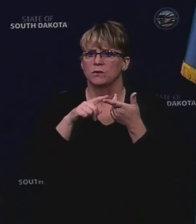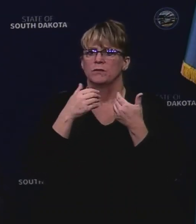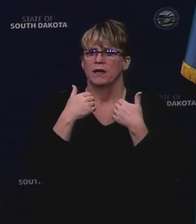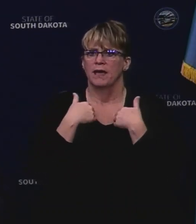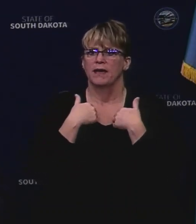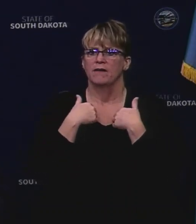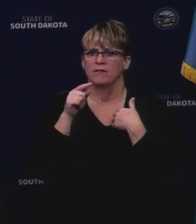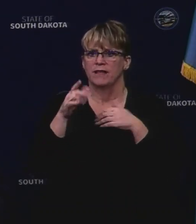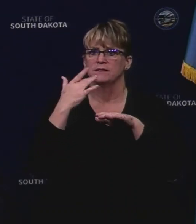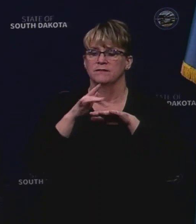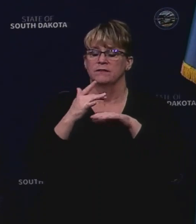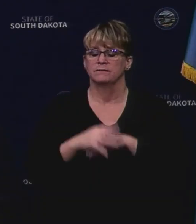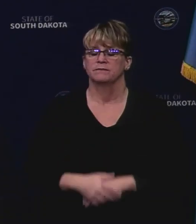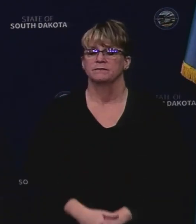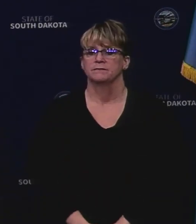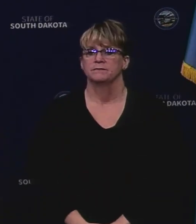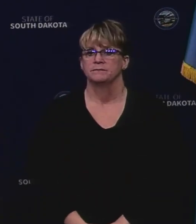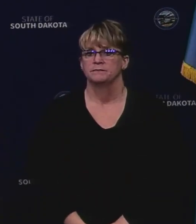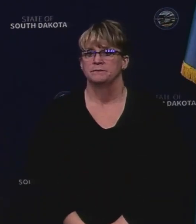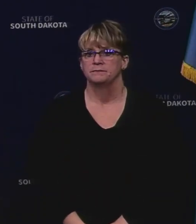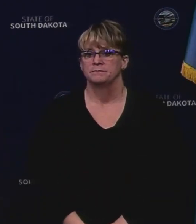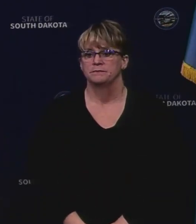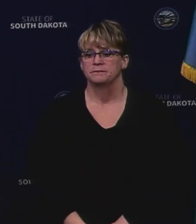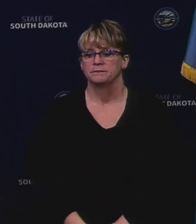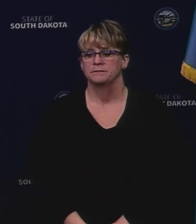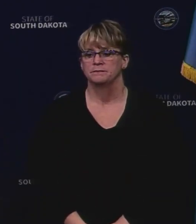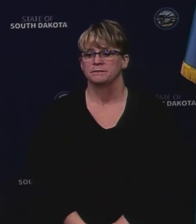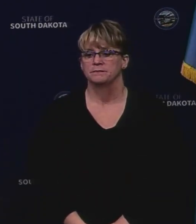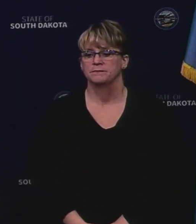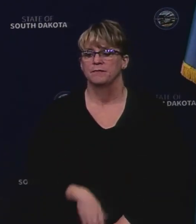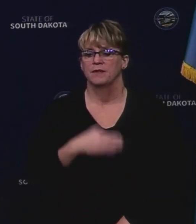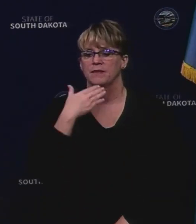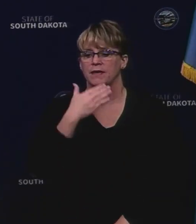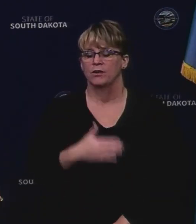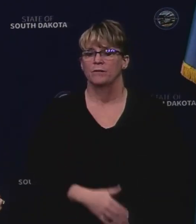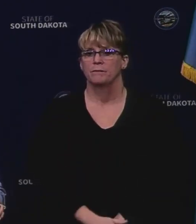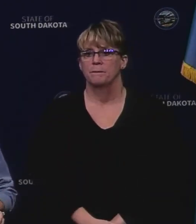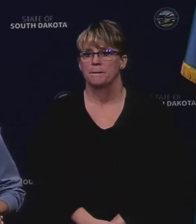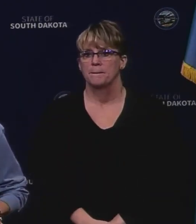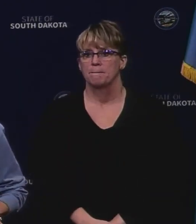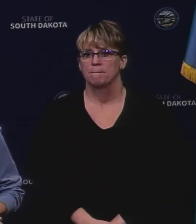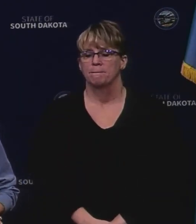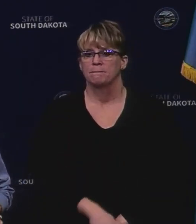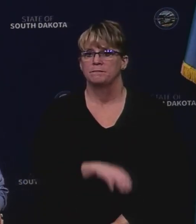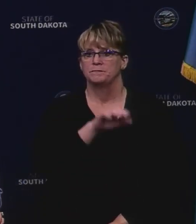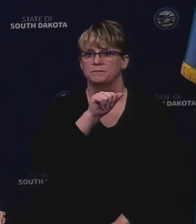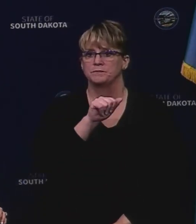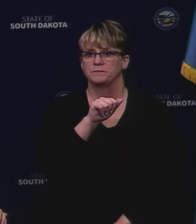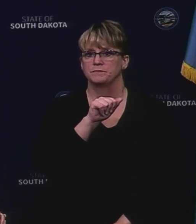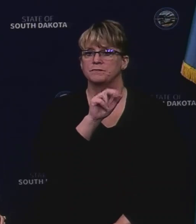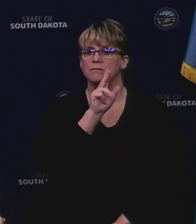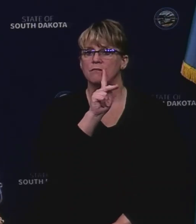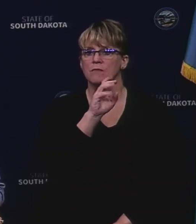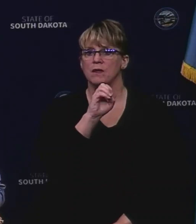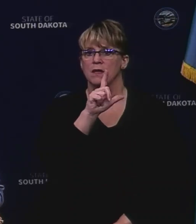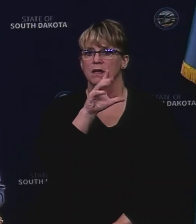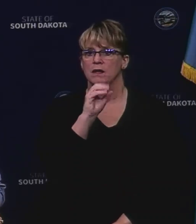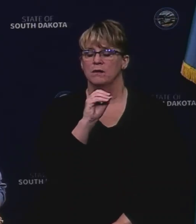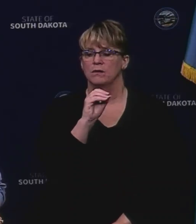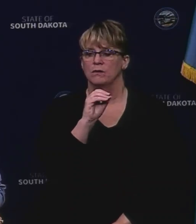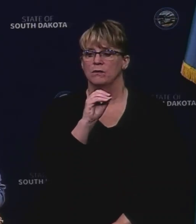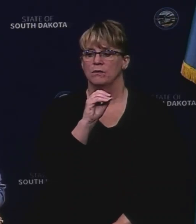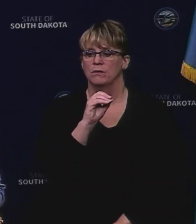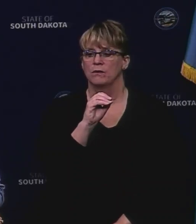have those available. Thank you. Yeah, Angela Kennecke from Keloland News.